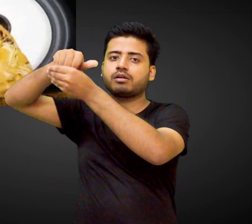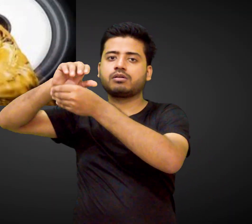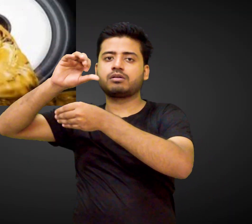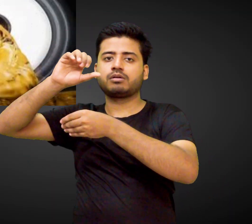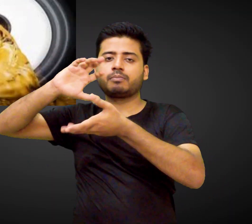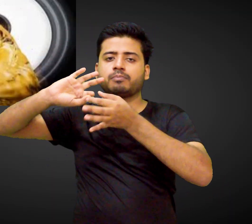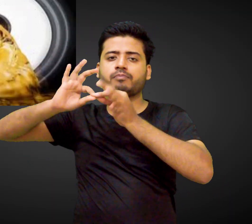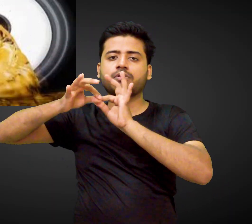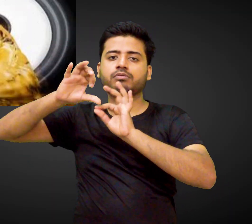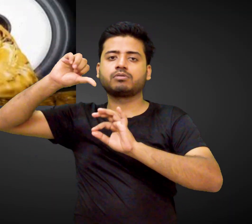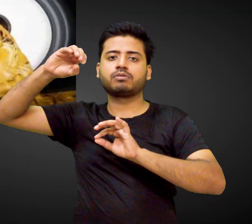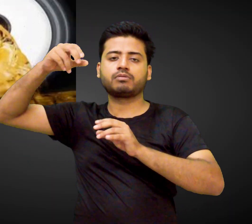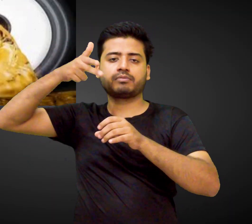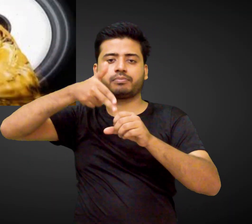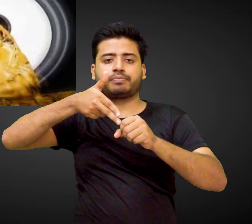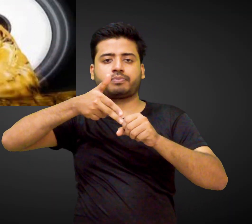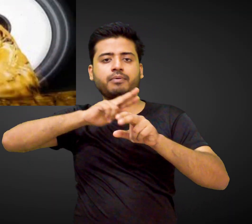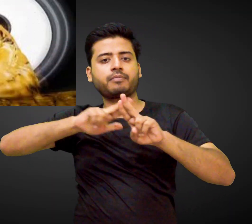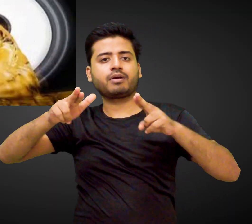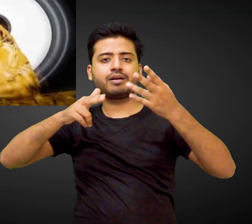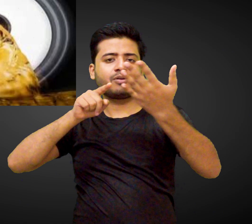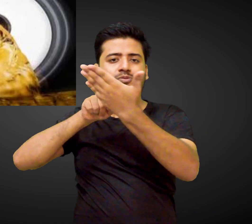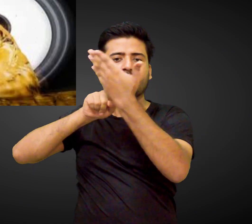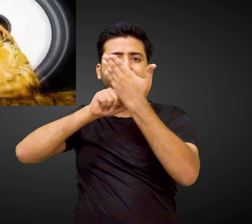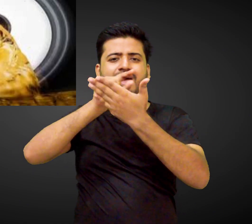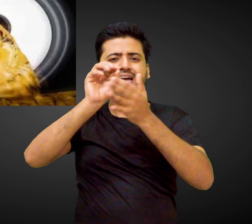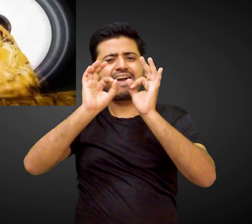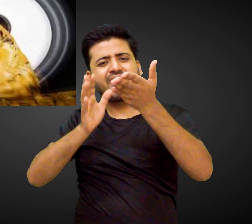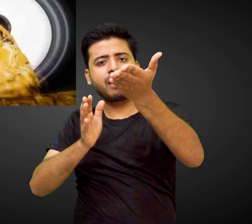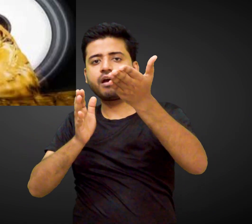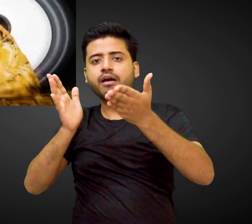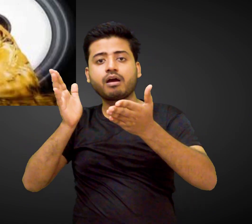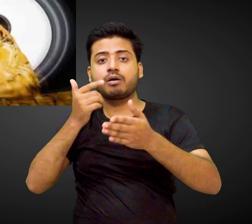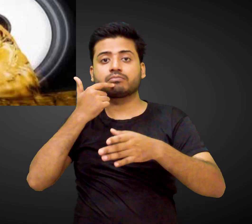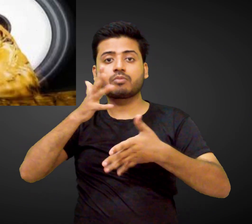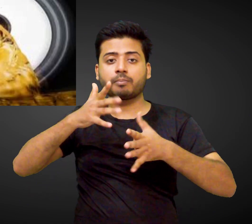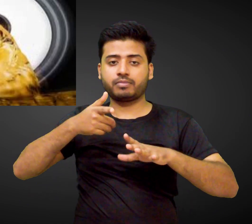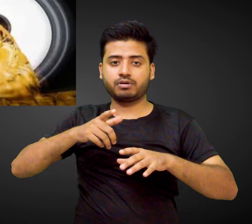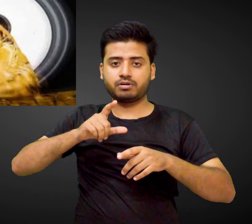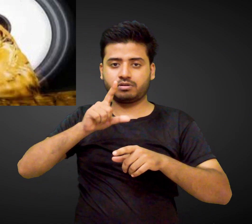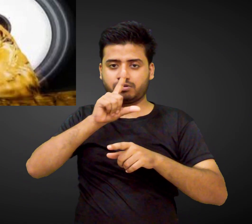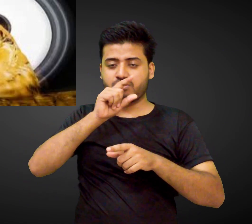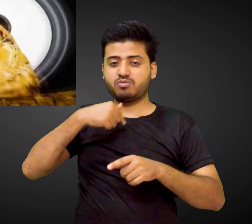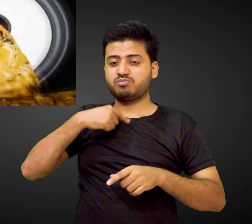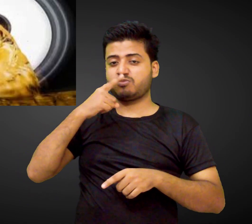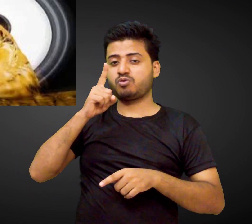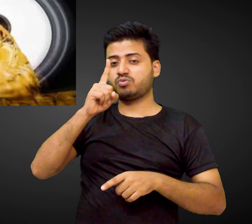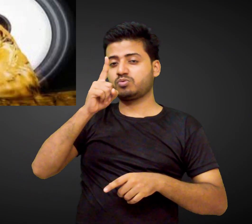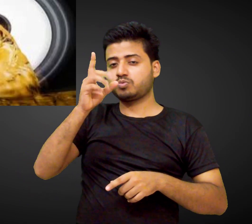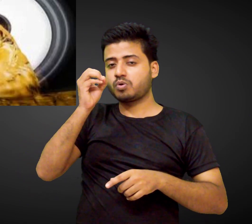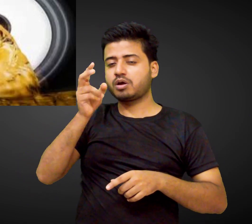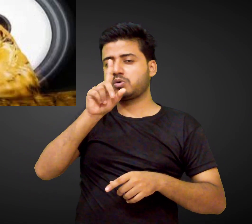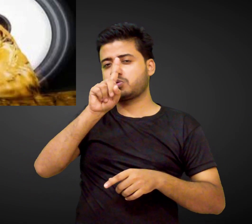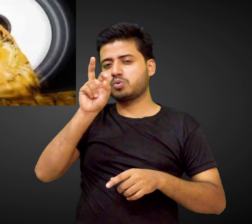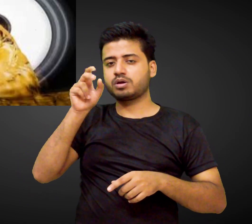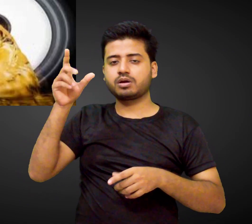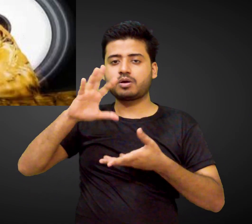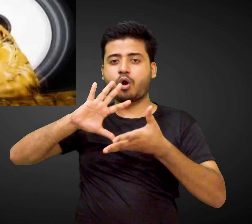exchange rates, and taxes. You can lower your cost per liter by looking for sales or offers, opting for fuel-efficient driving,